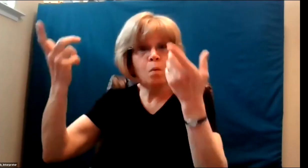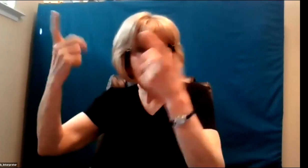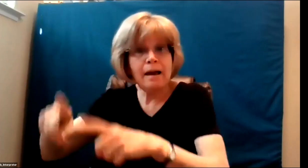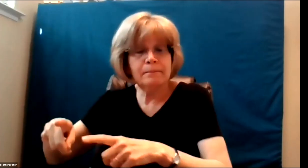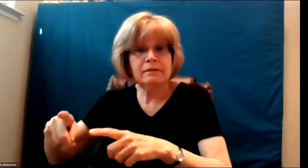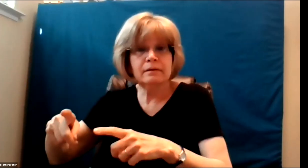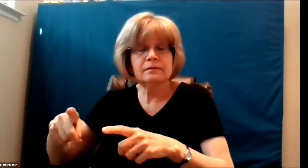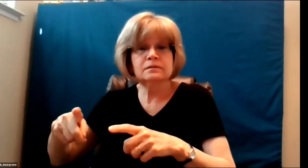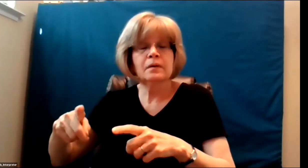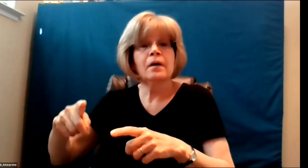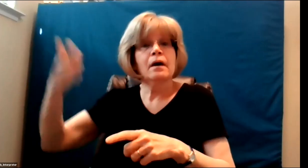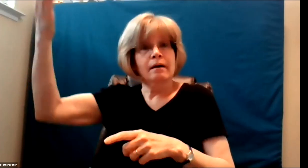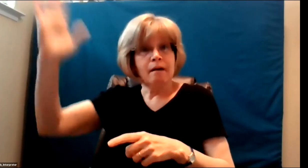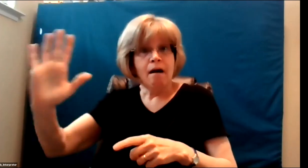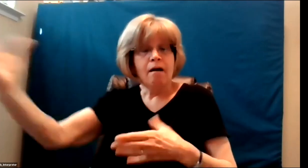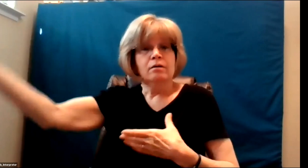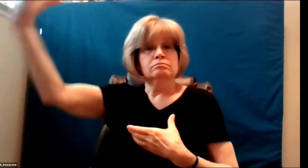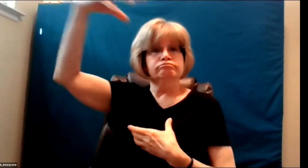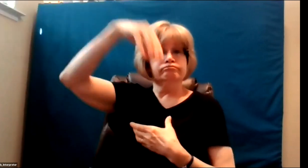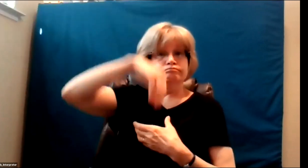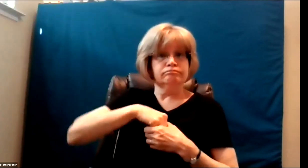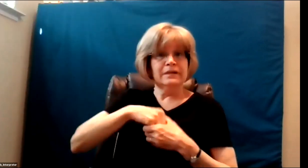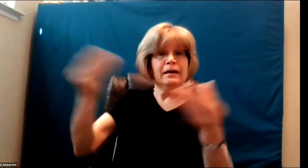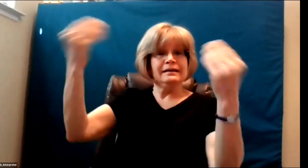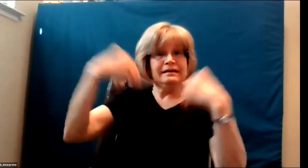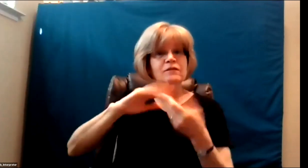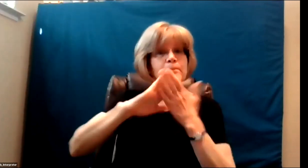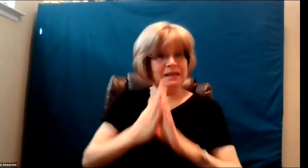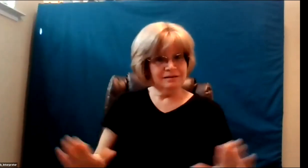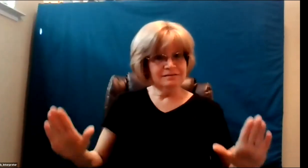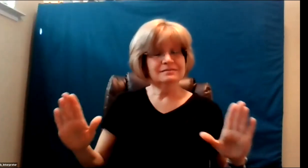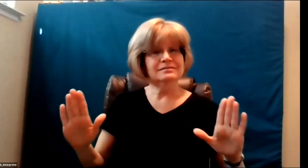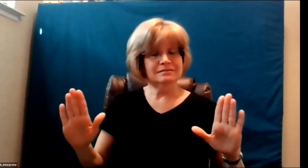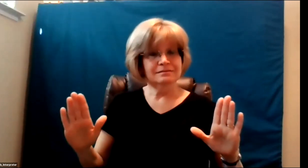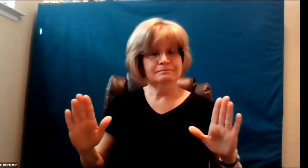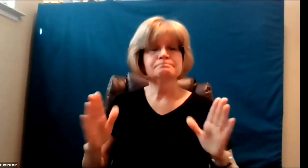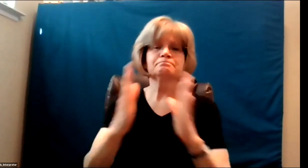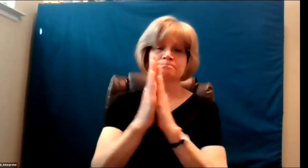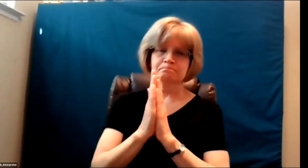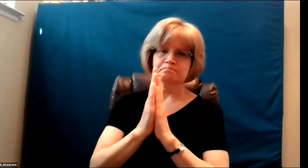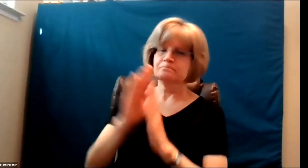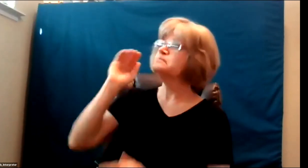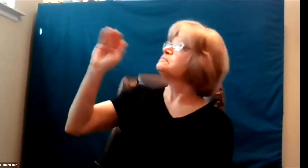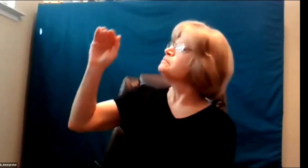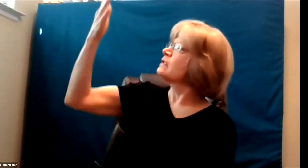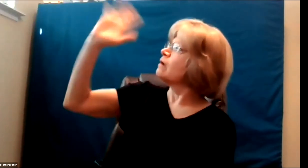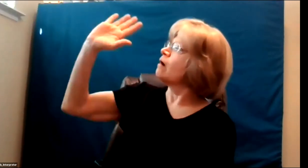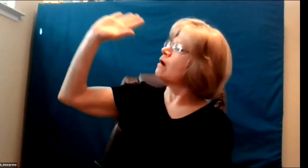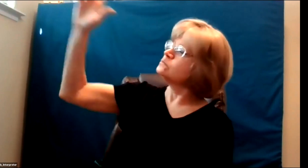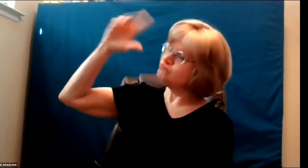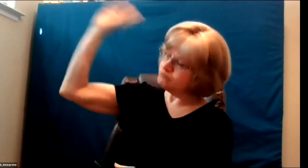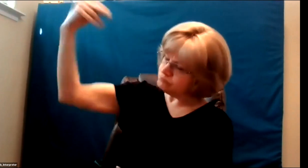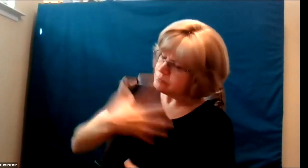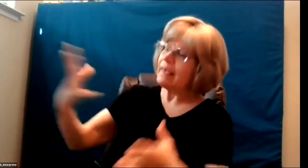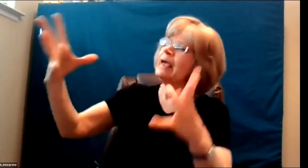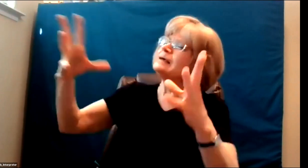for God to come in and offer us peace. Let's have a prayer together. Gracious God, we thank you that you accept every one